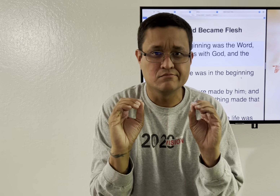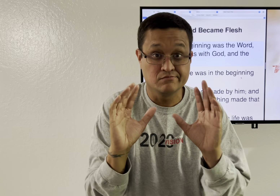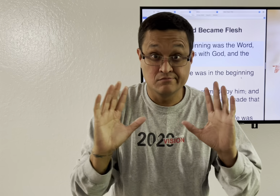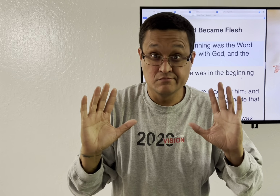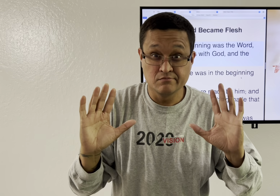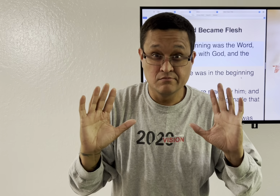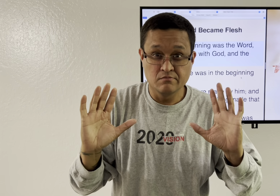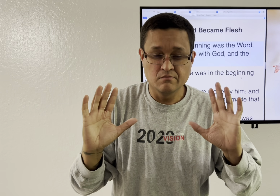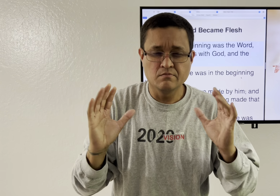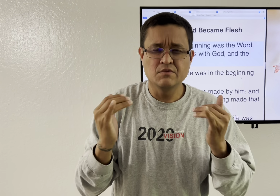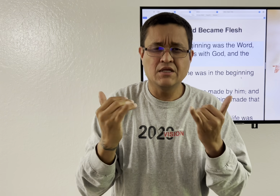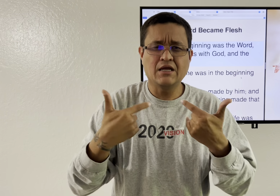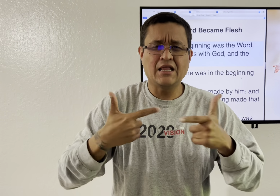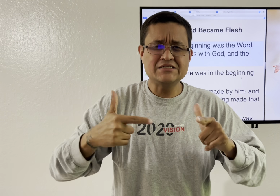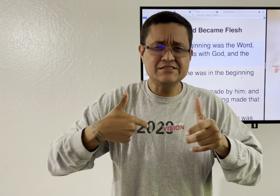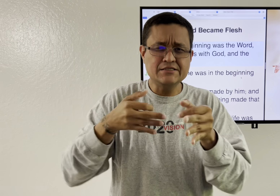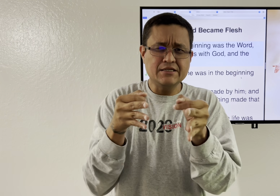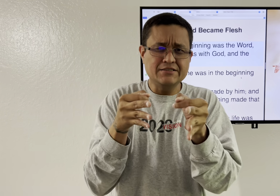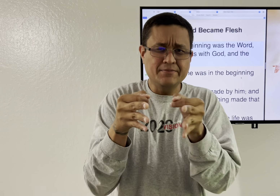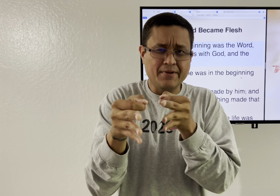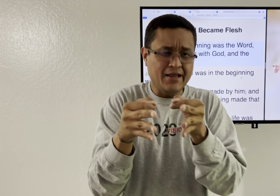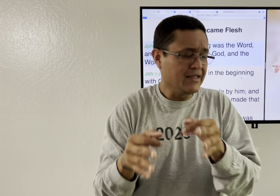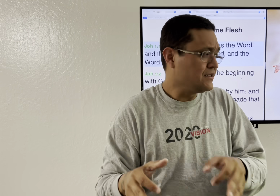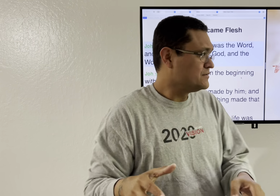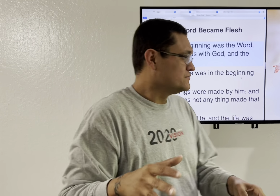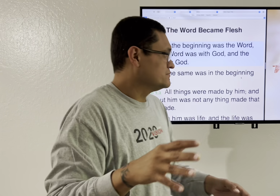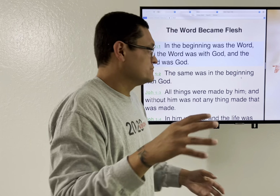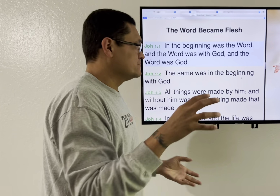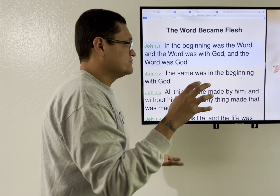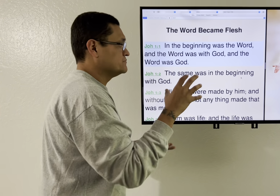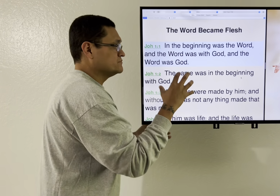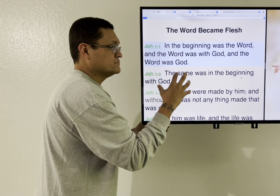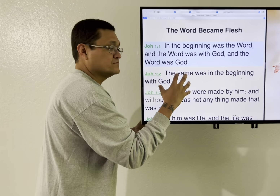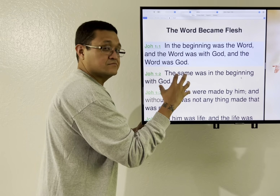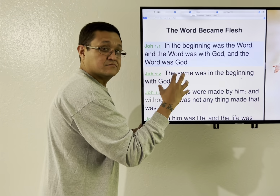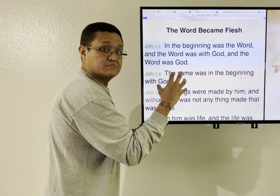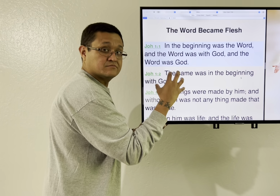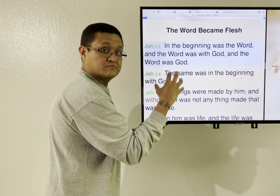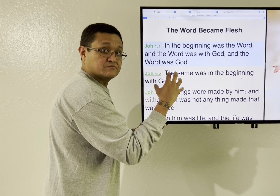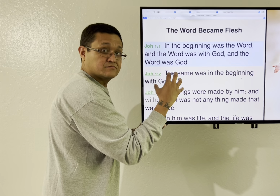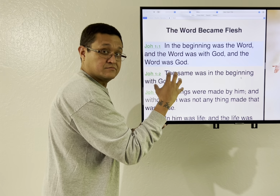That proves there's one God. There's not more than one. Let me explain.